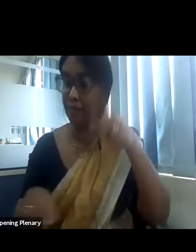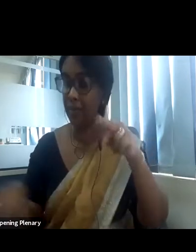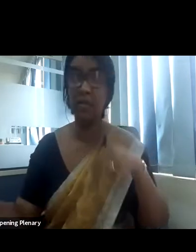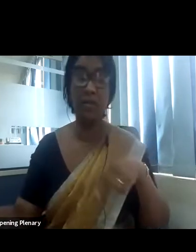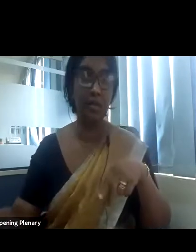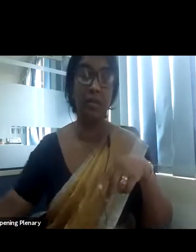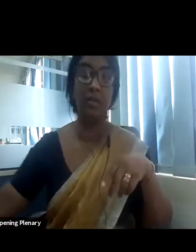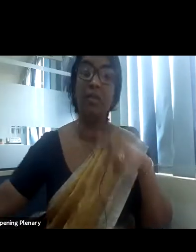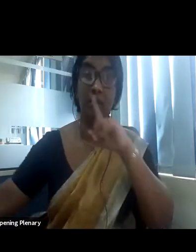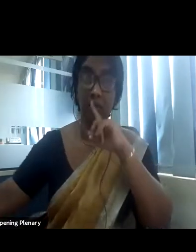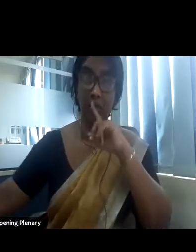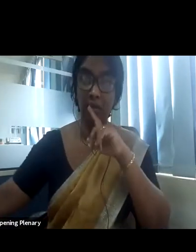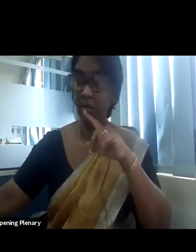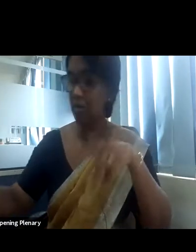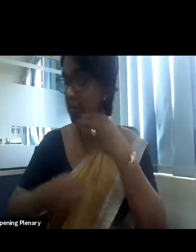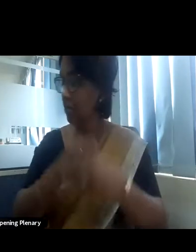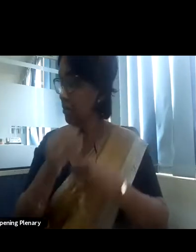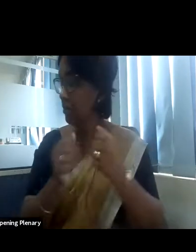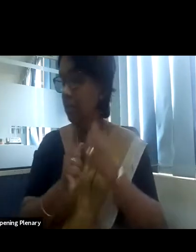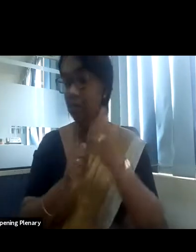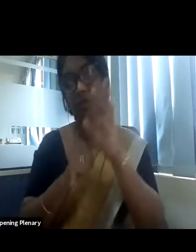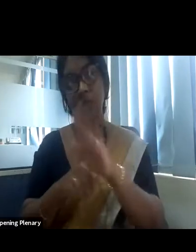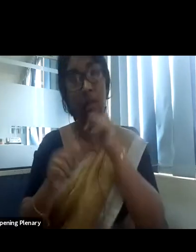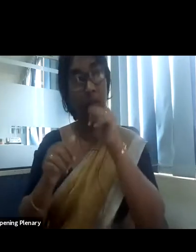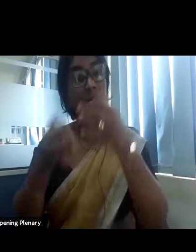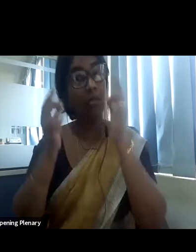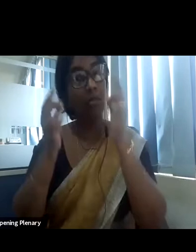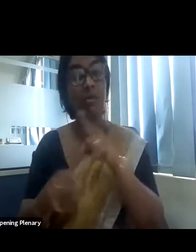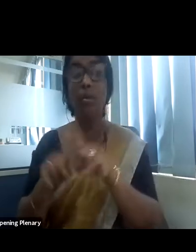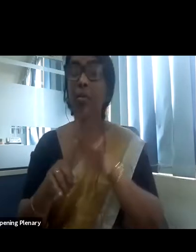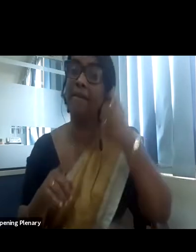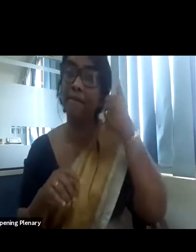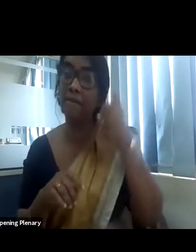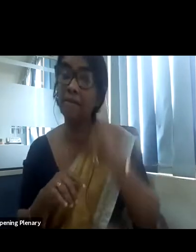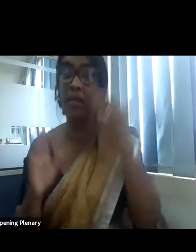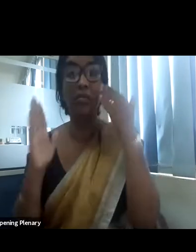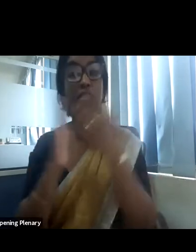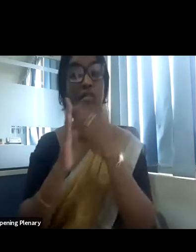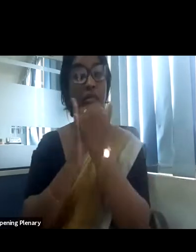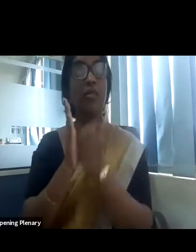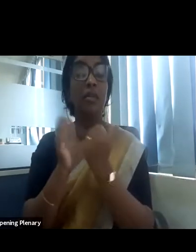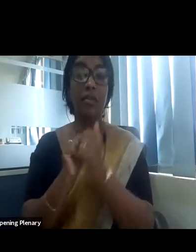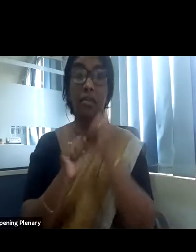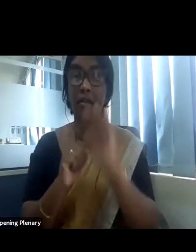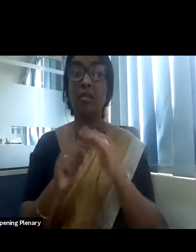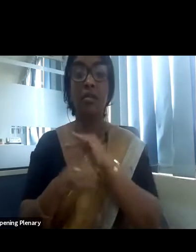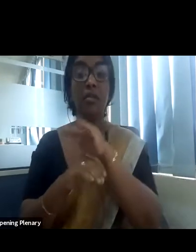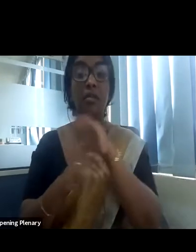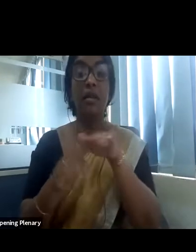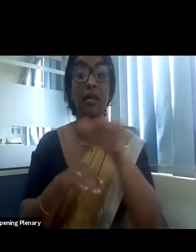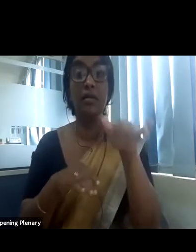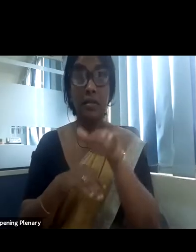role to play in tackling wider social, economic, and environmental challenges.